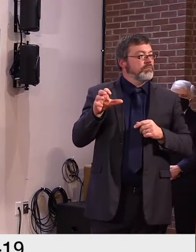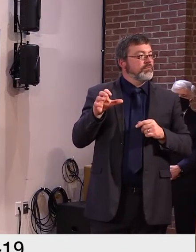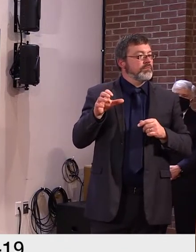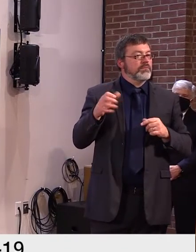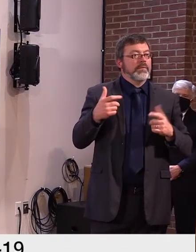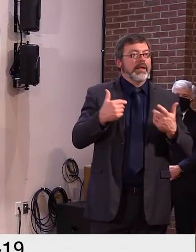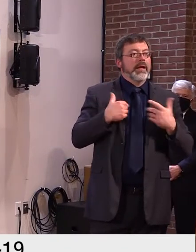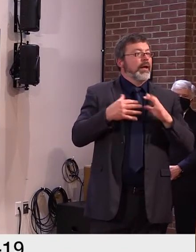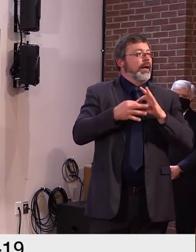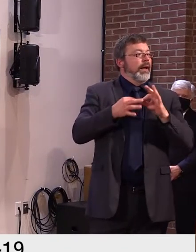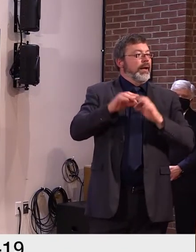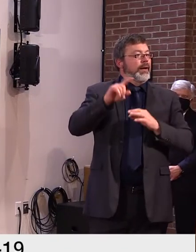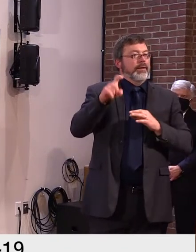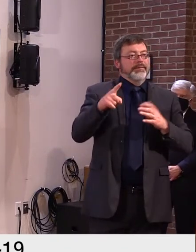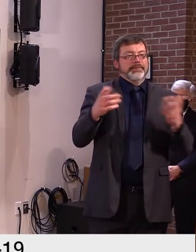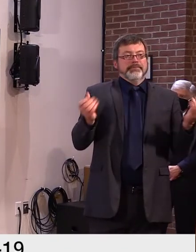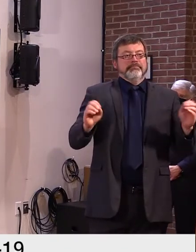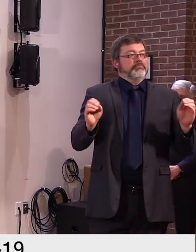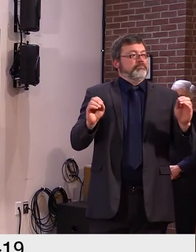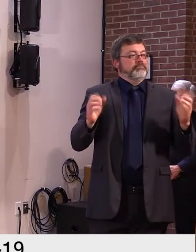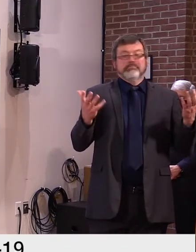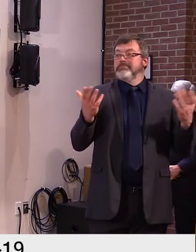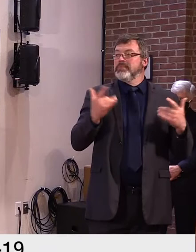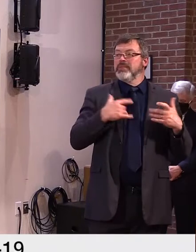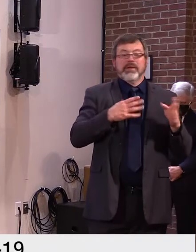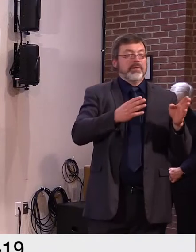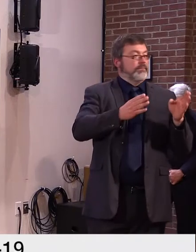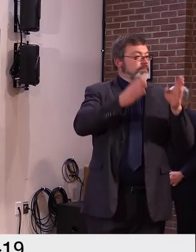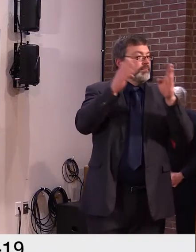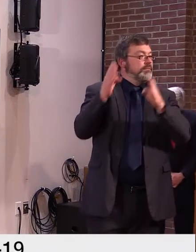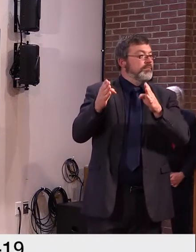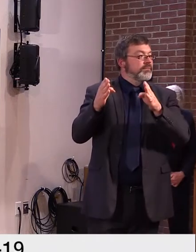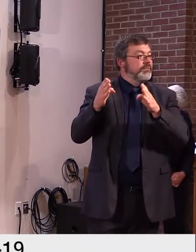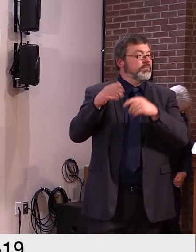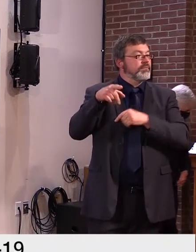today. Okay. All right, we'll go to the phones with Ann Wallace Allen at BT Digger.